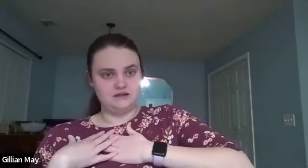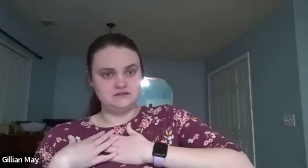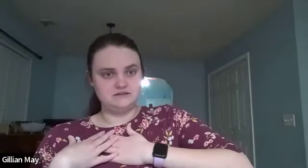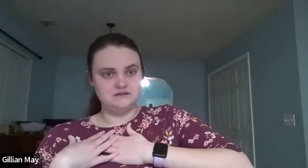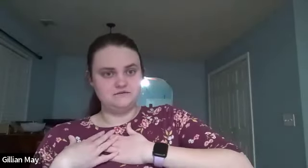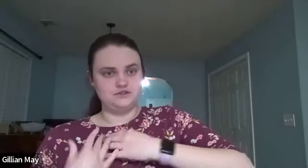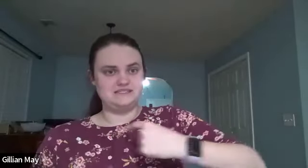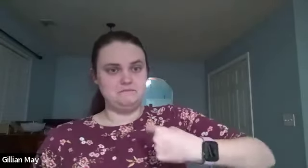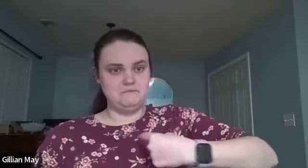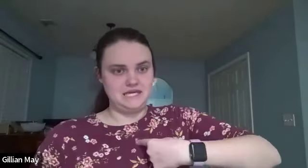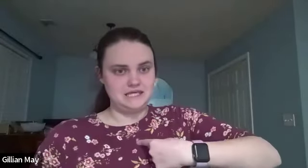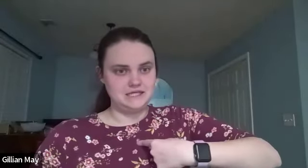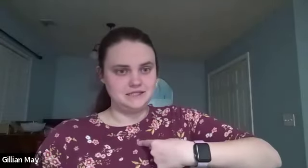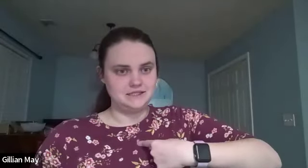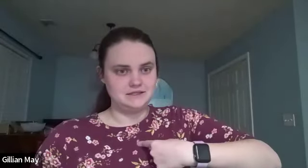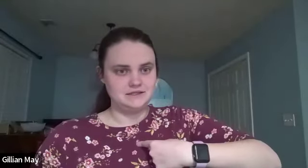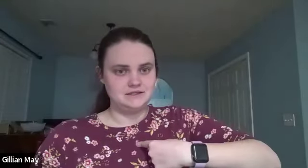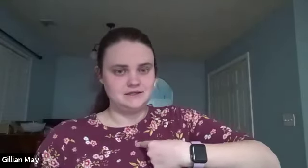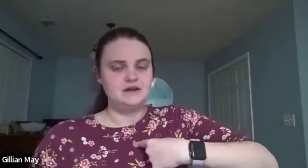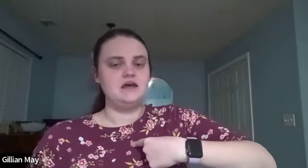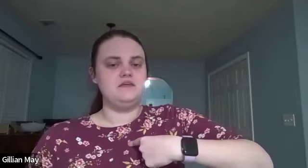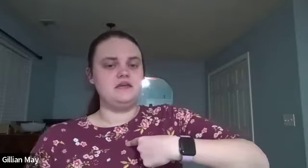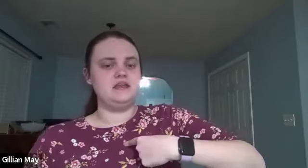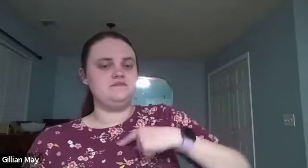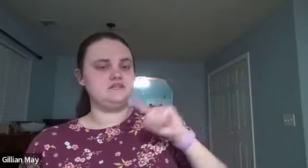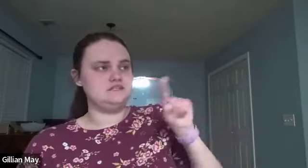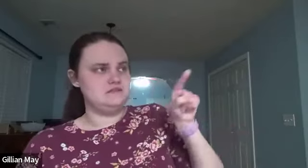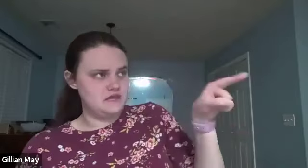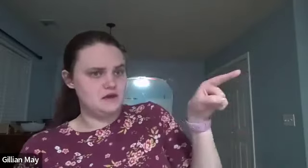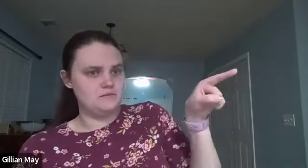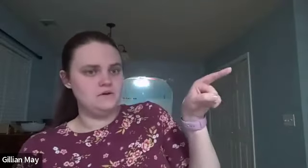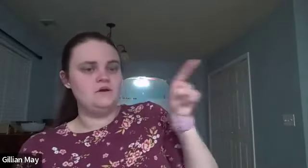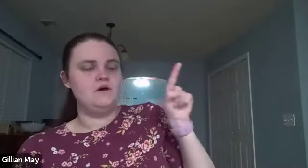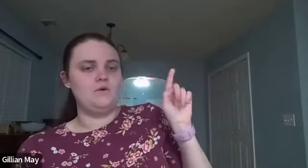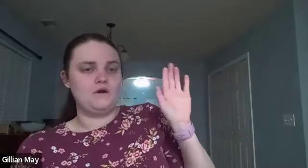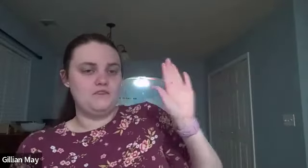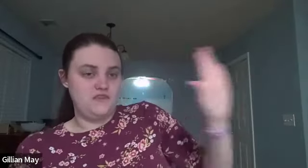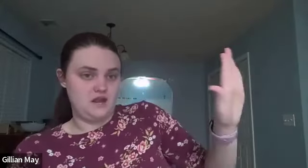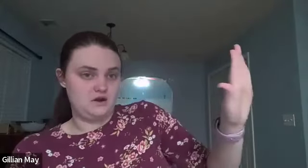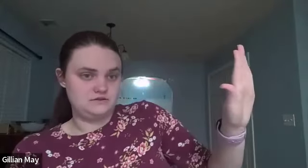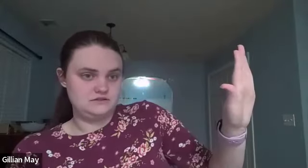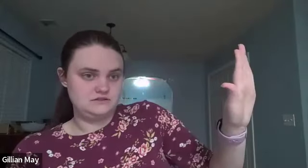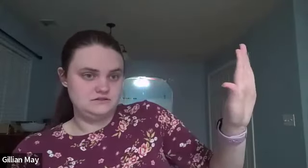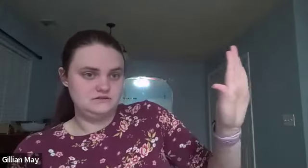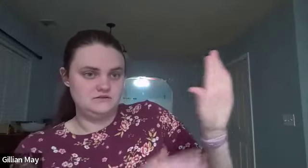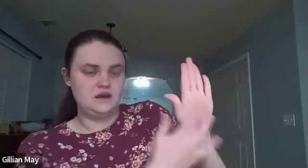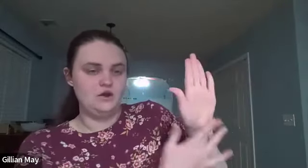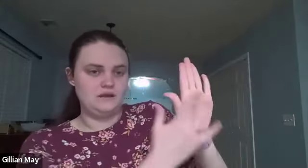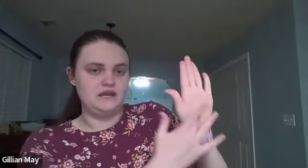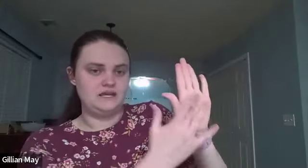hand versus the me. And then if it's them or theirs, that open hand is